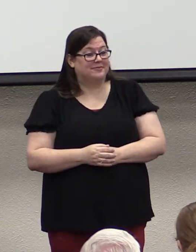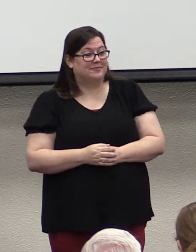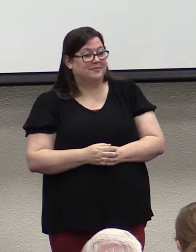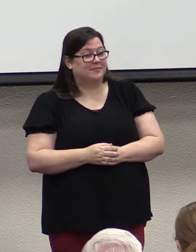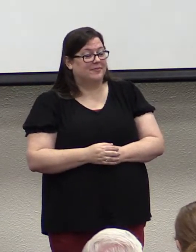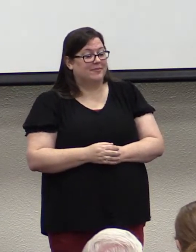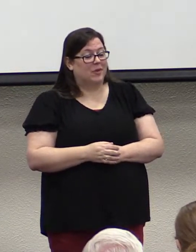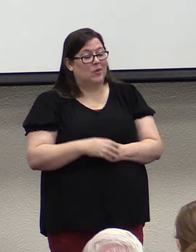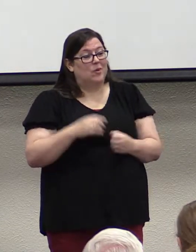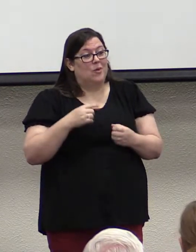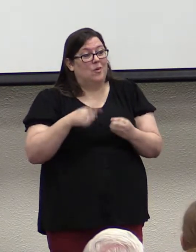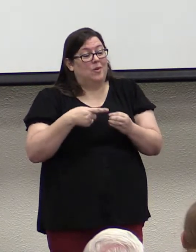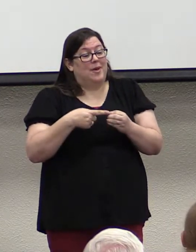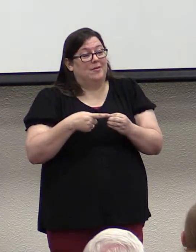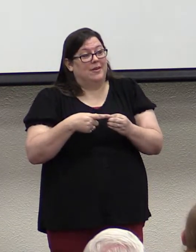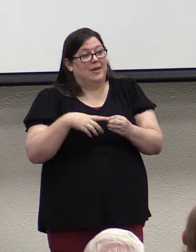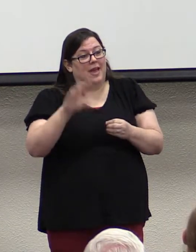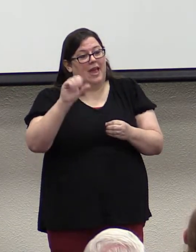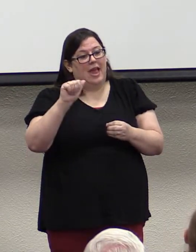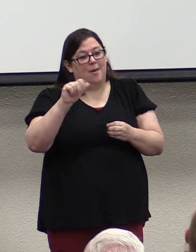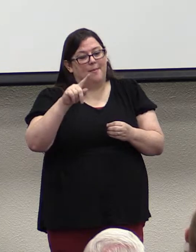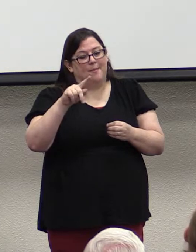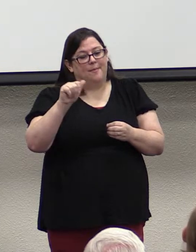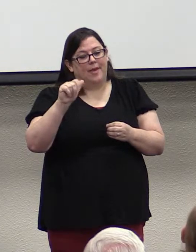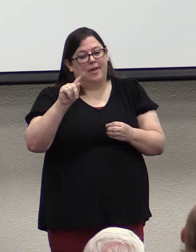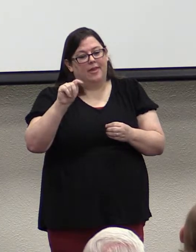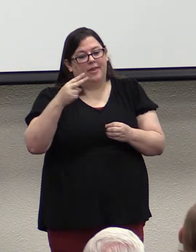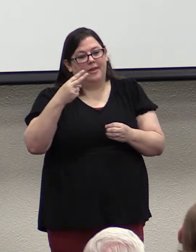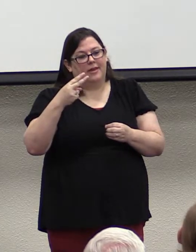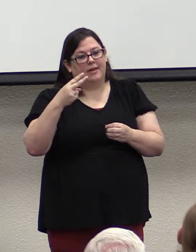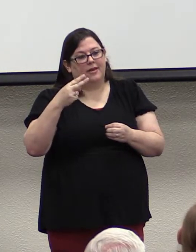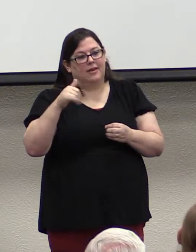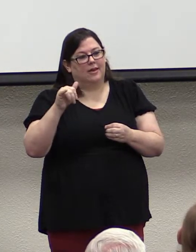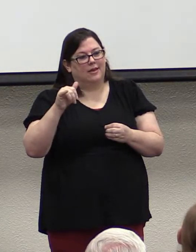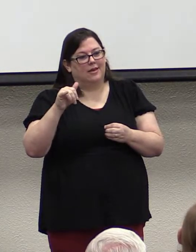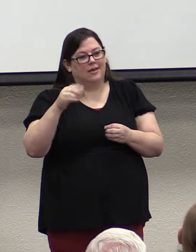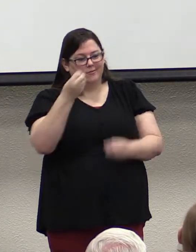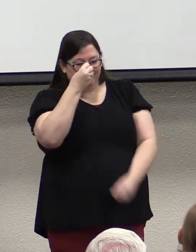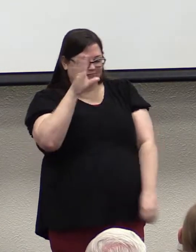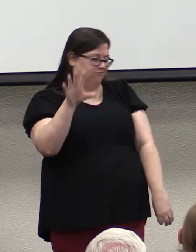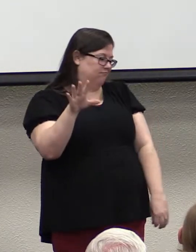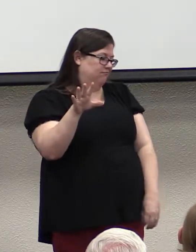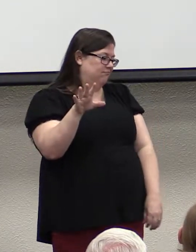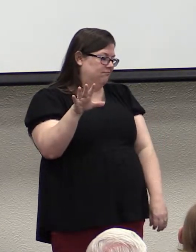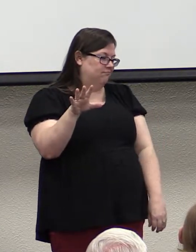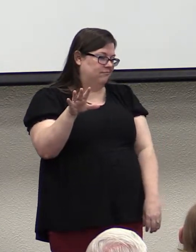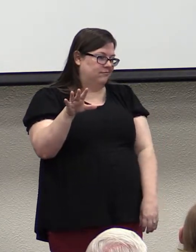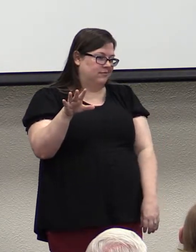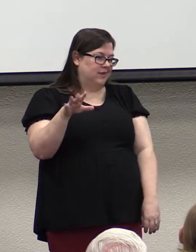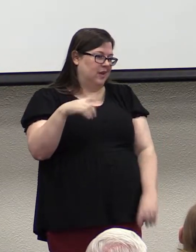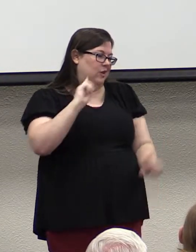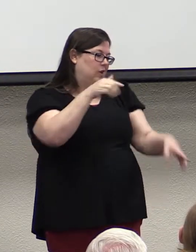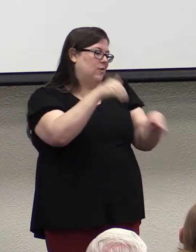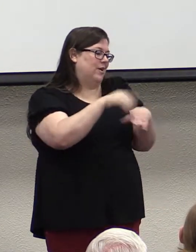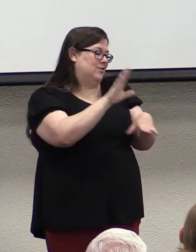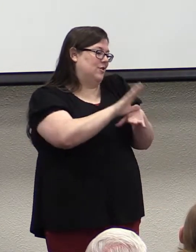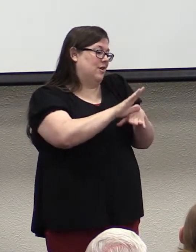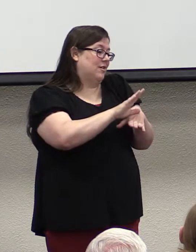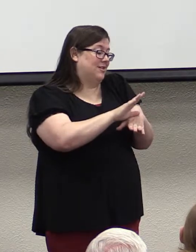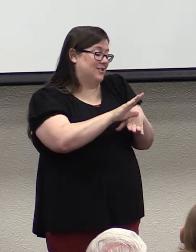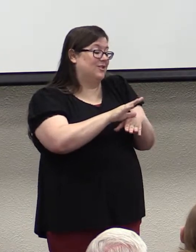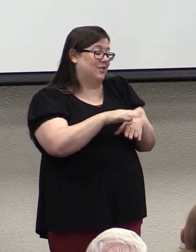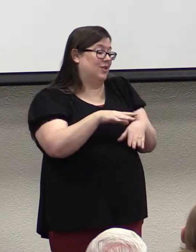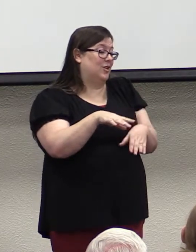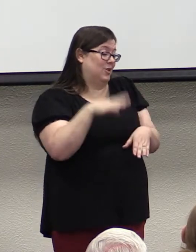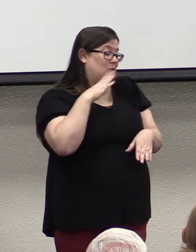What about apathy? As you go into whatever congregation or field you're going into, you're going to find some